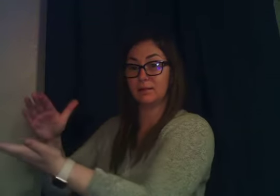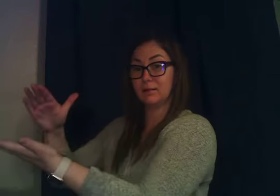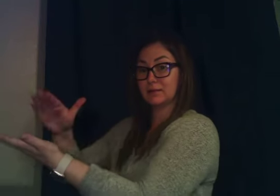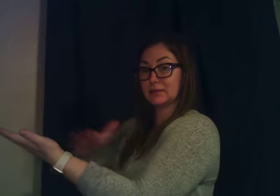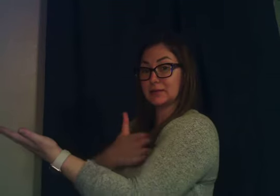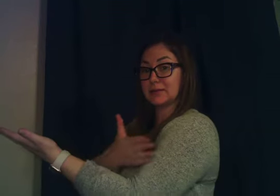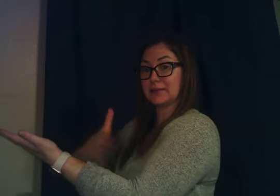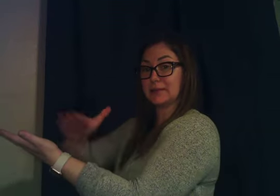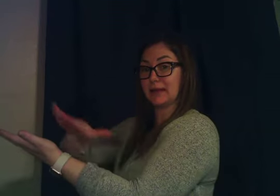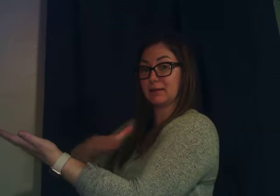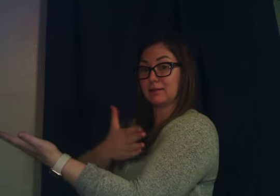Sing.